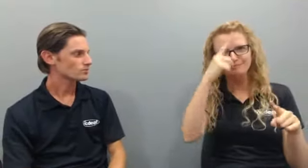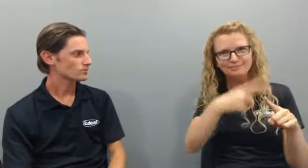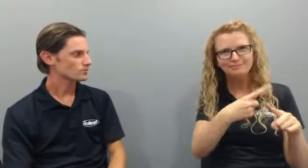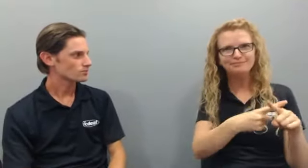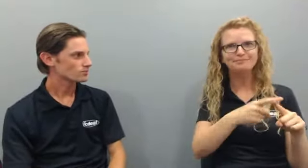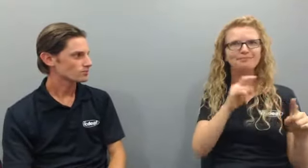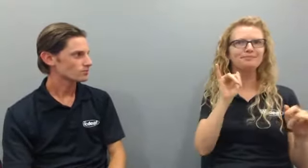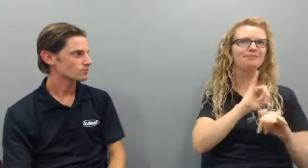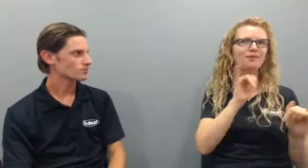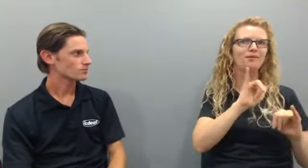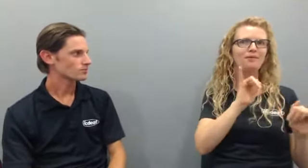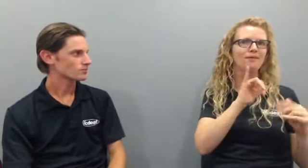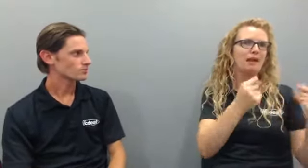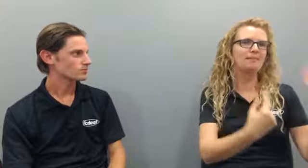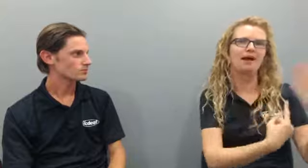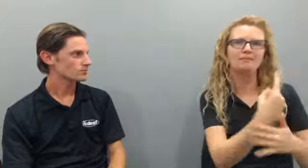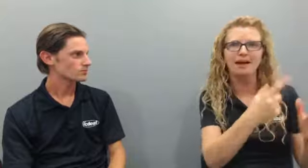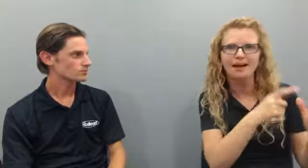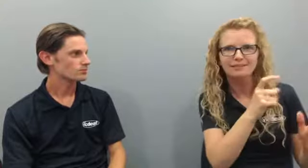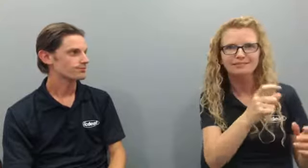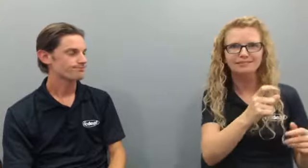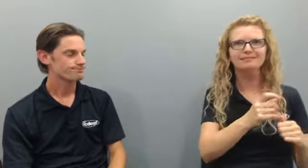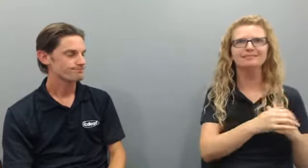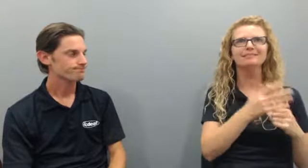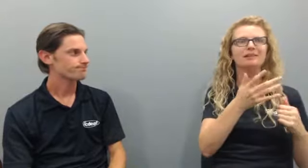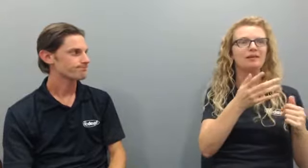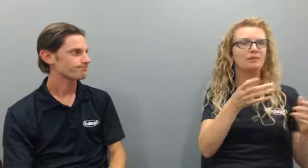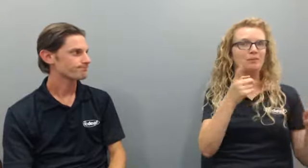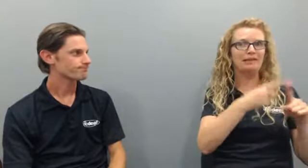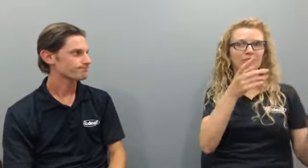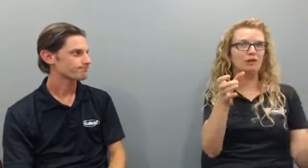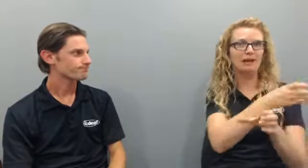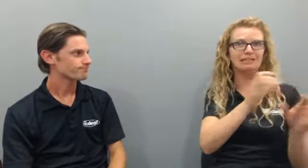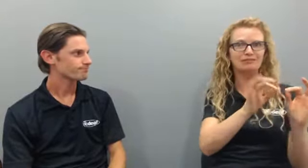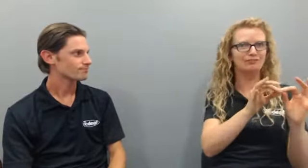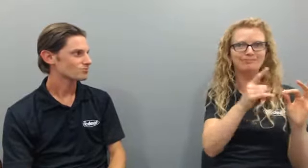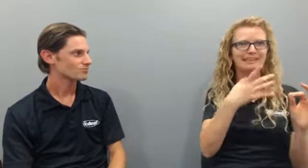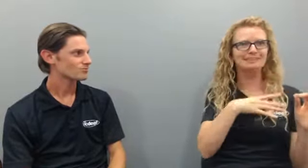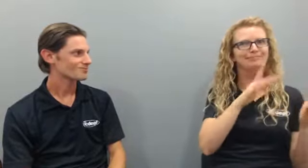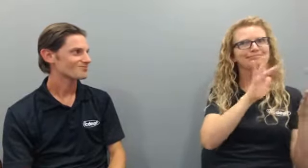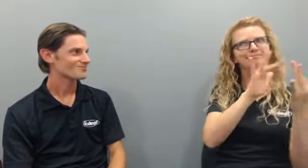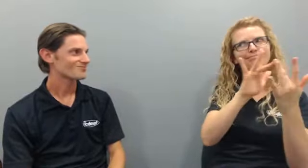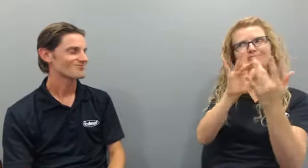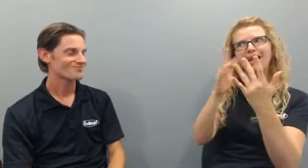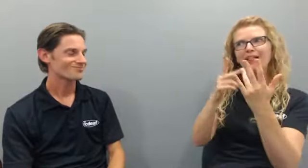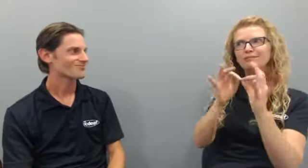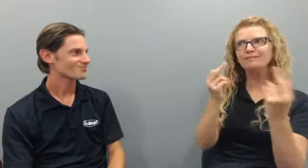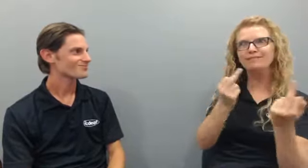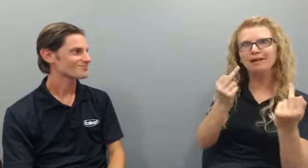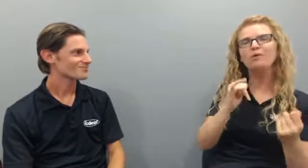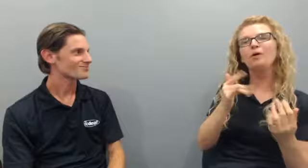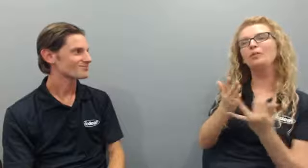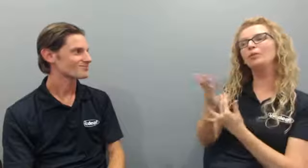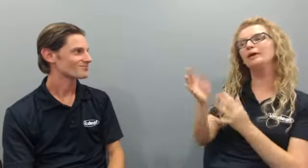interpreters directly and they are sick or something happens, they have an accident on the way, it won't be that easy to find a replacement